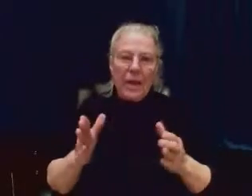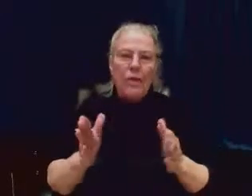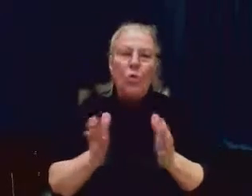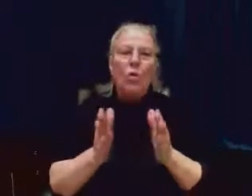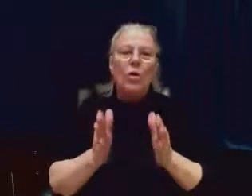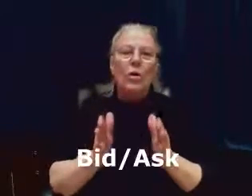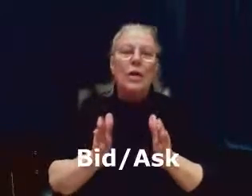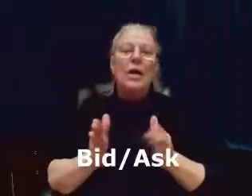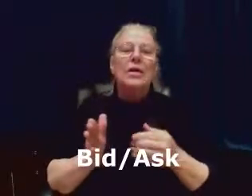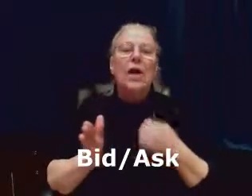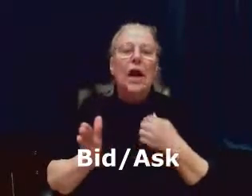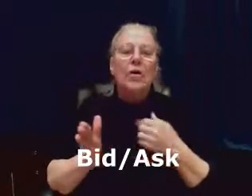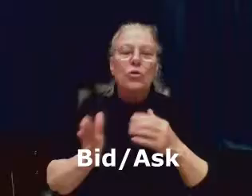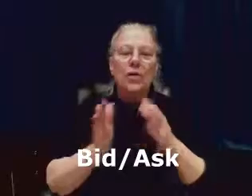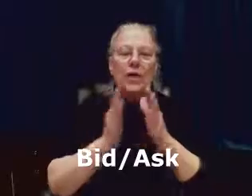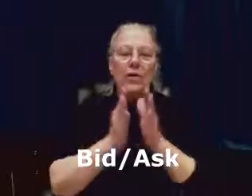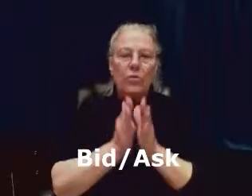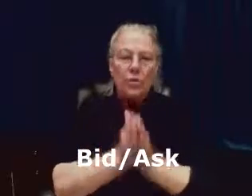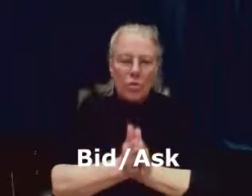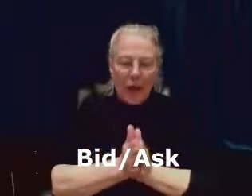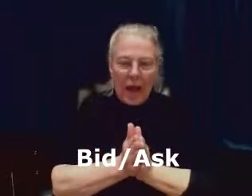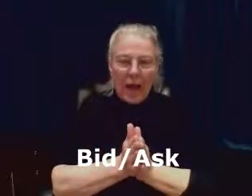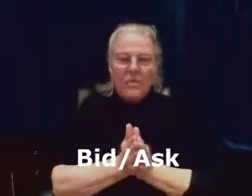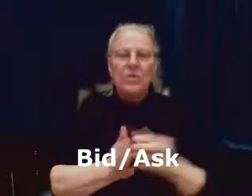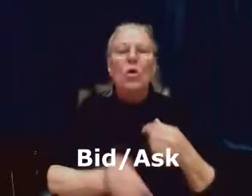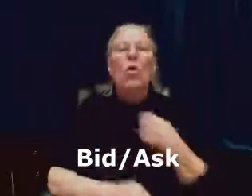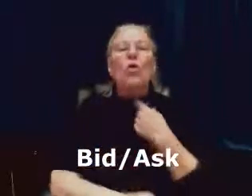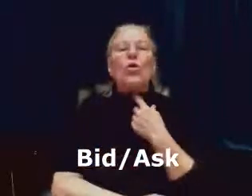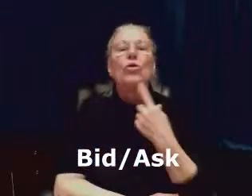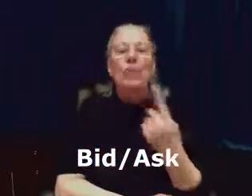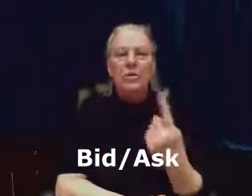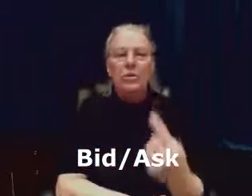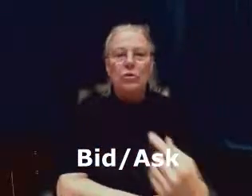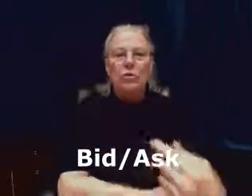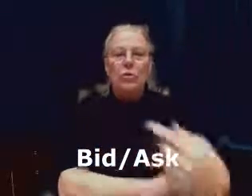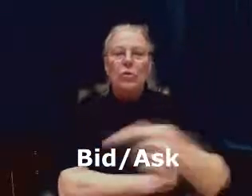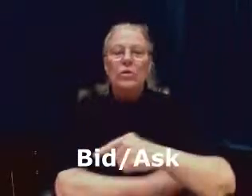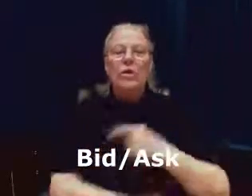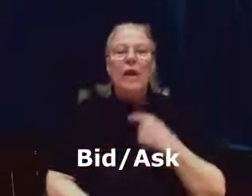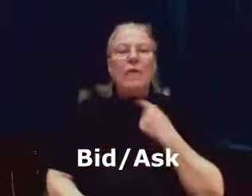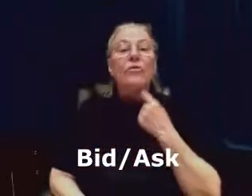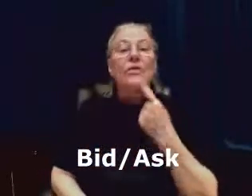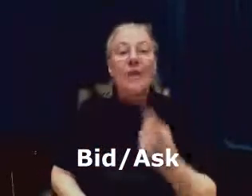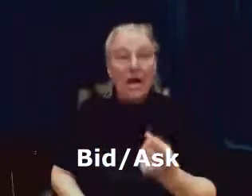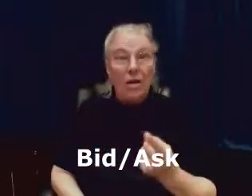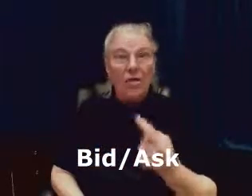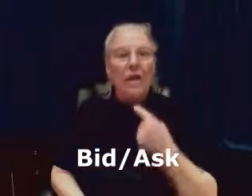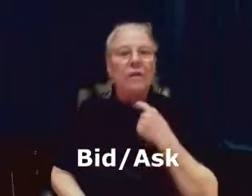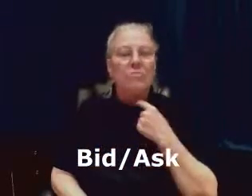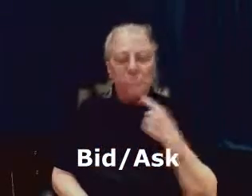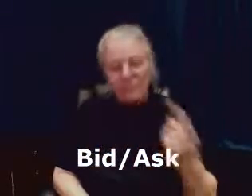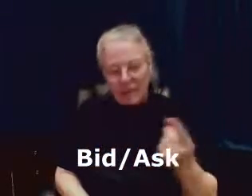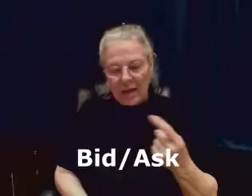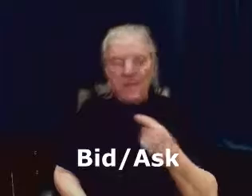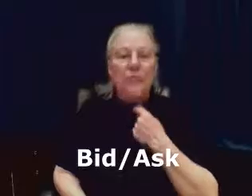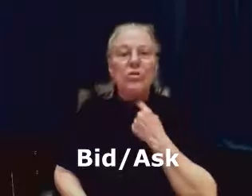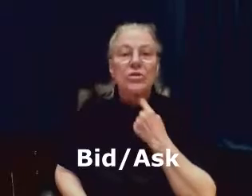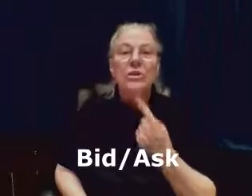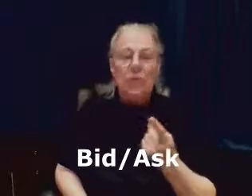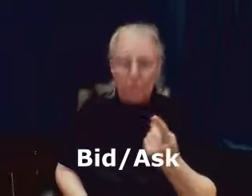Bed, or you can either ask, or you can use the word for tell, and a lot of times you'll see me use